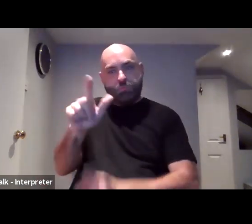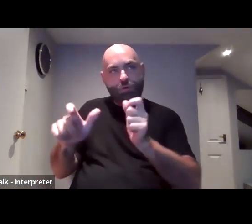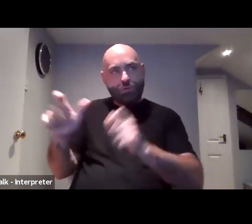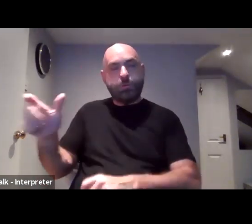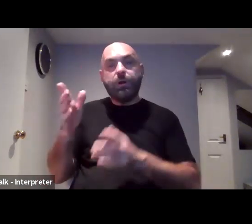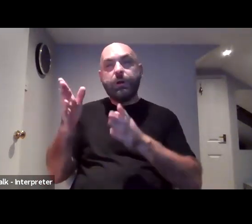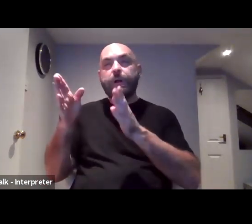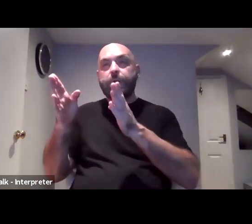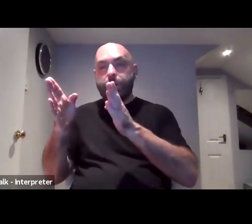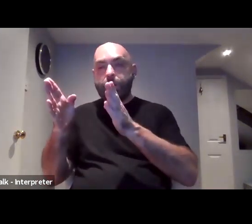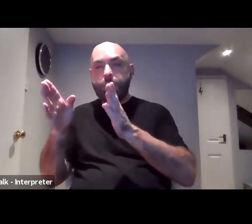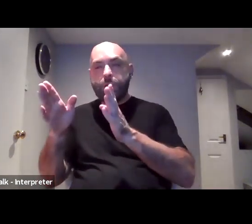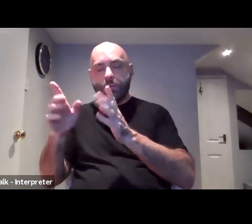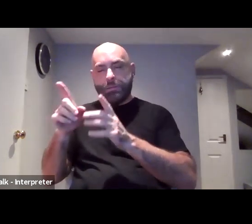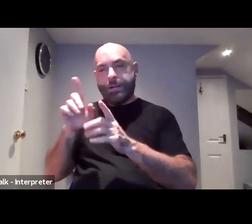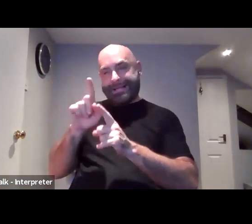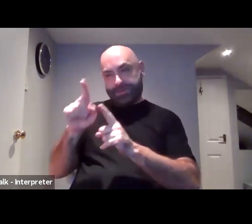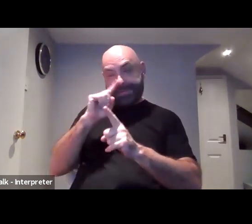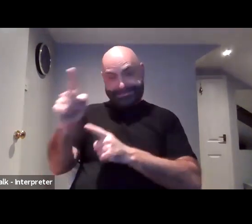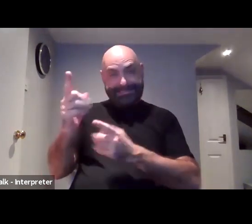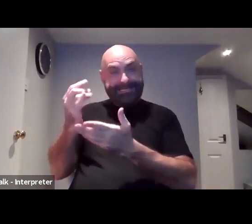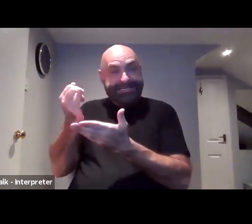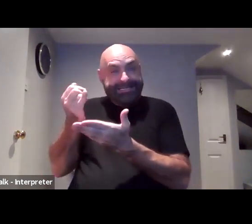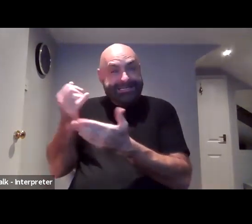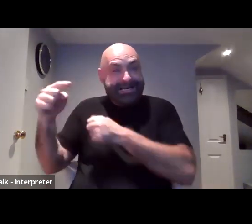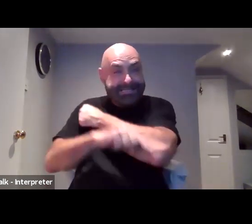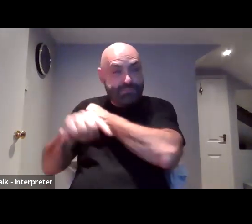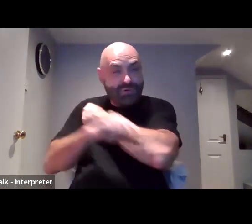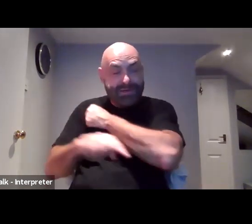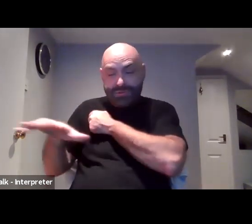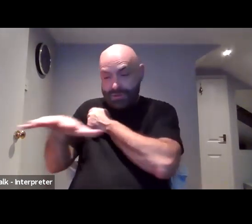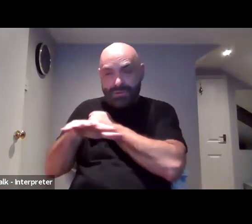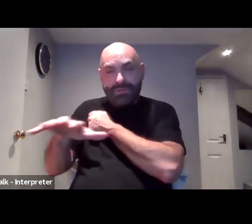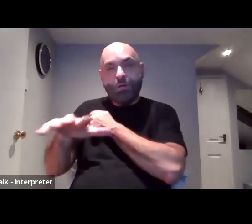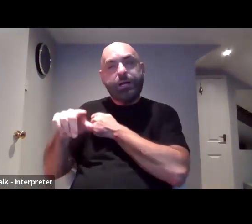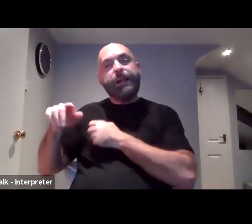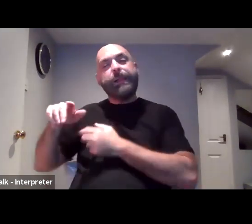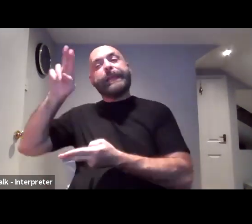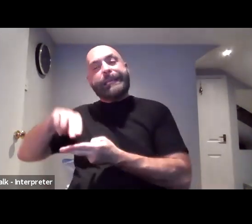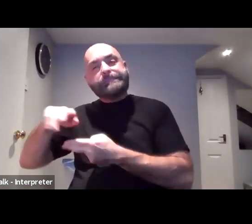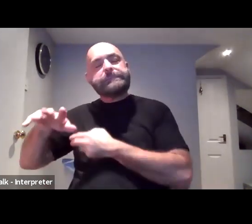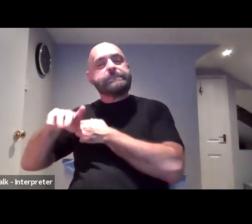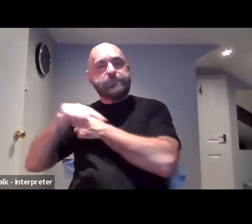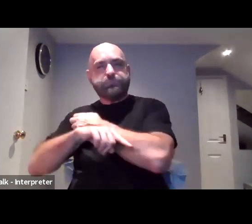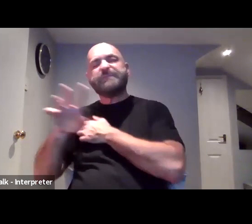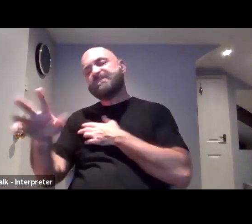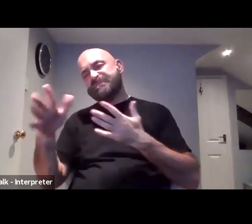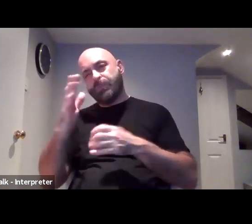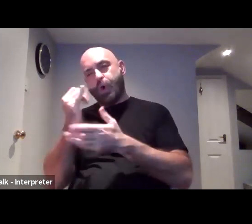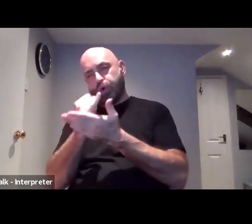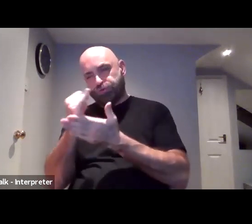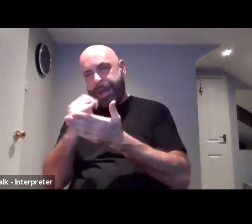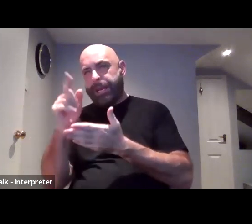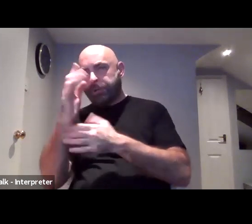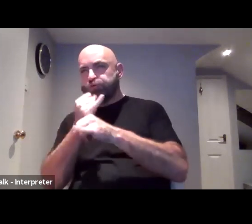by degree of deprivation of the area. So in the least deprived 20%, I say the gray is